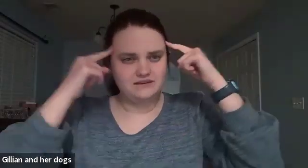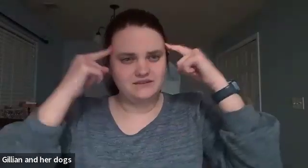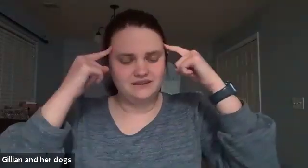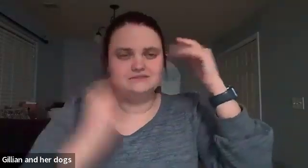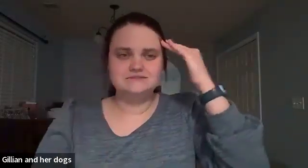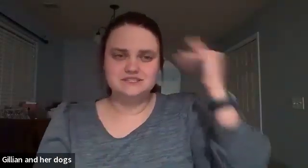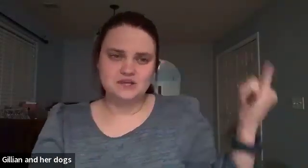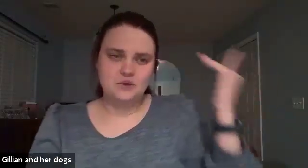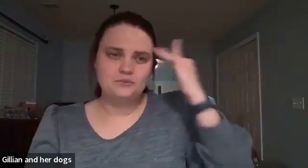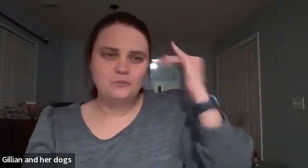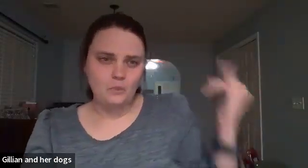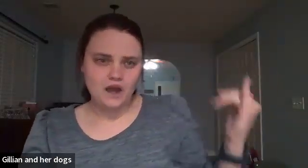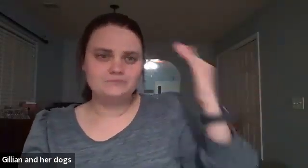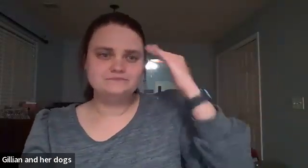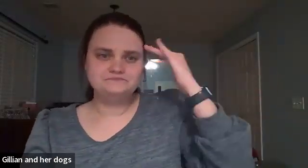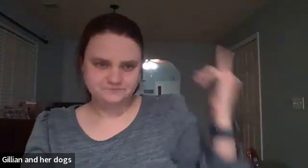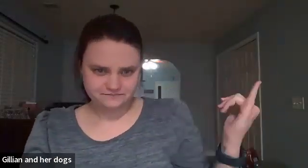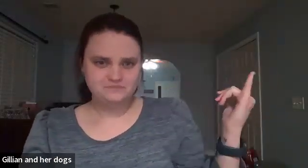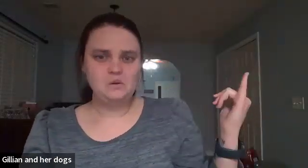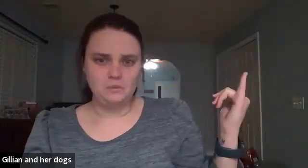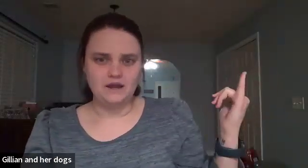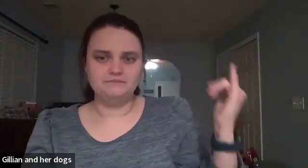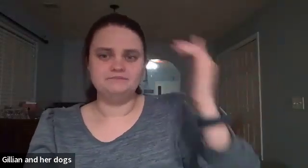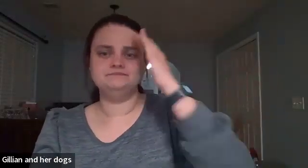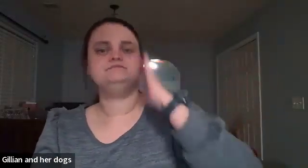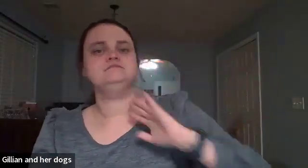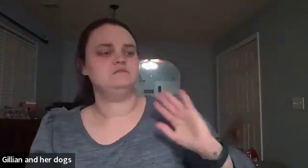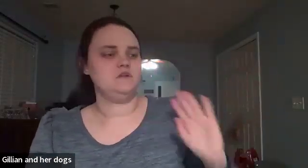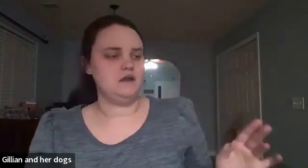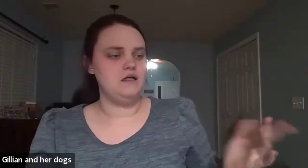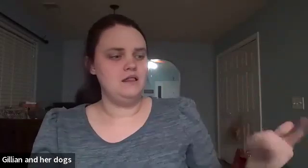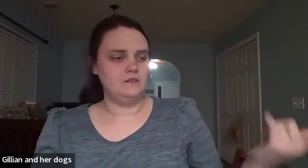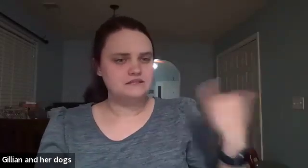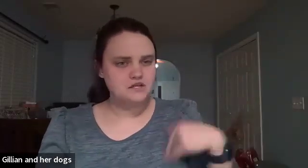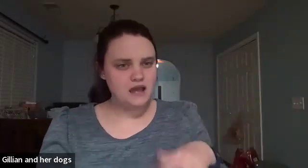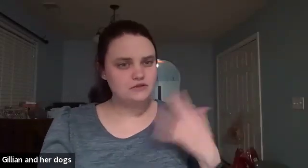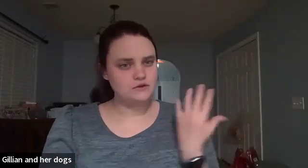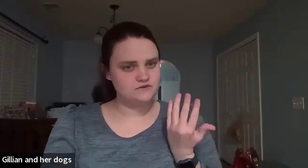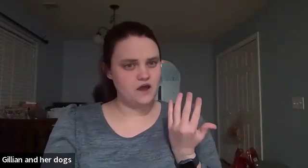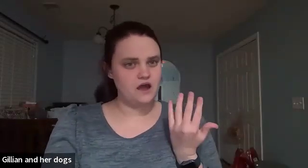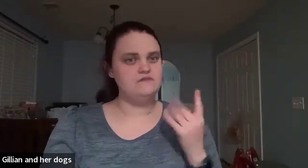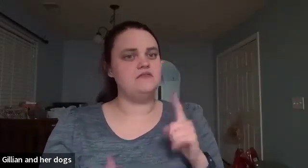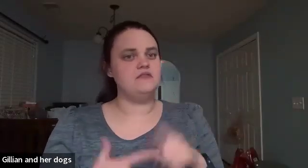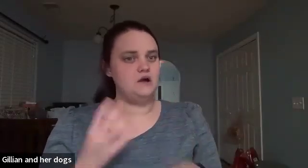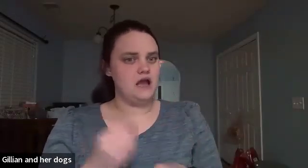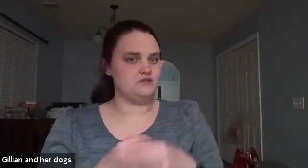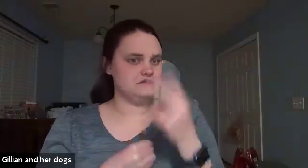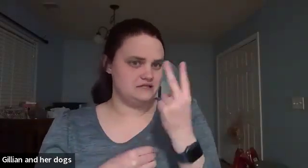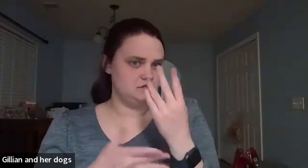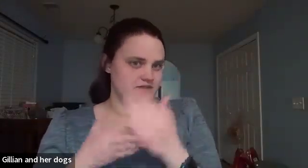noggin thinking? So why? Why? Okay, let's go back through those 5 and then I'll add those last 2 at